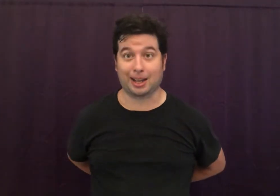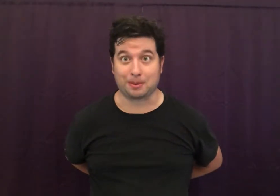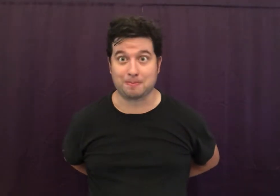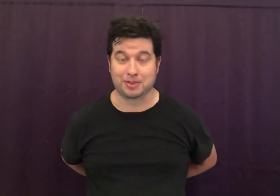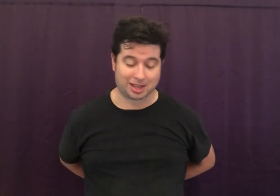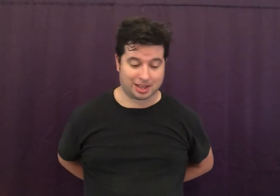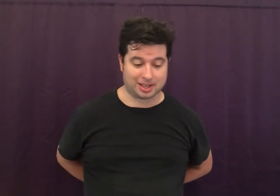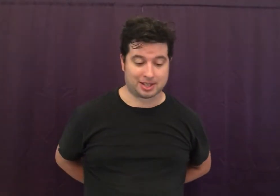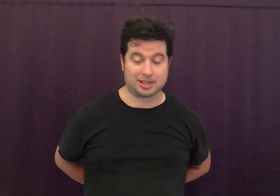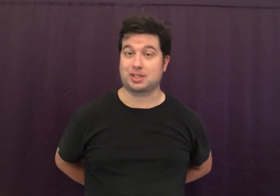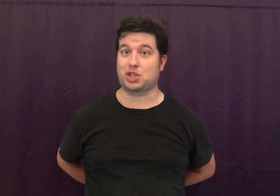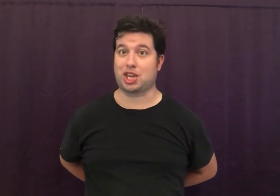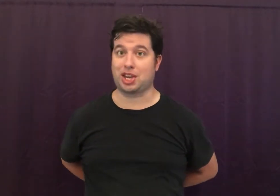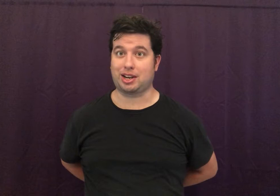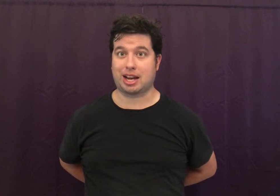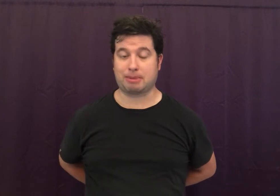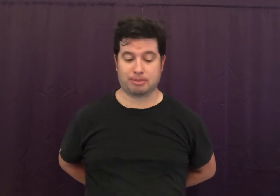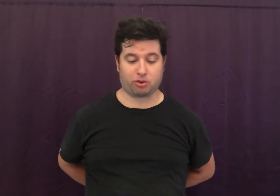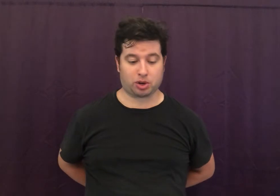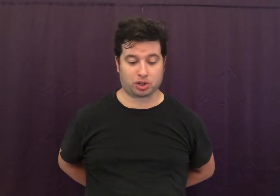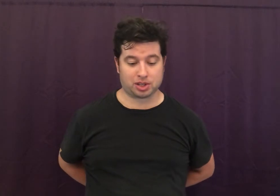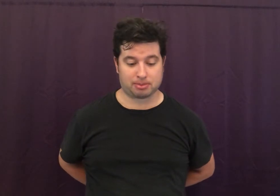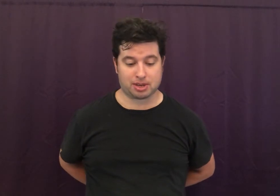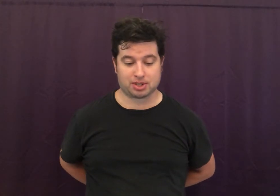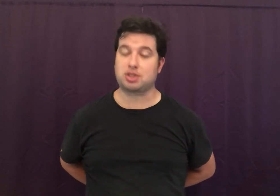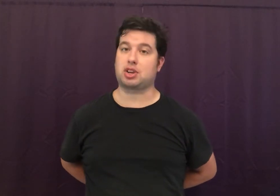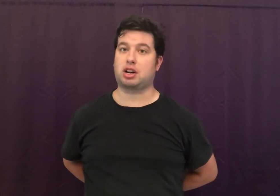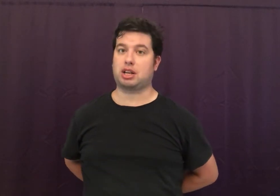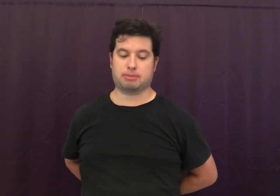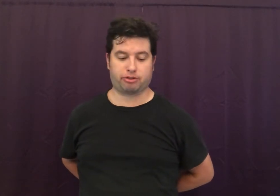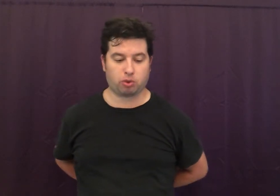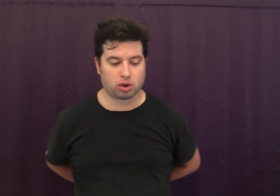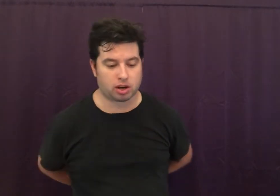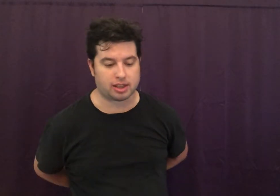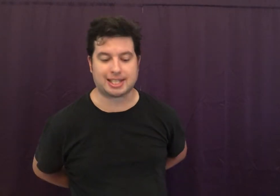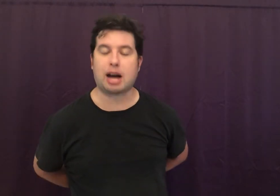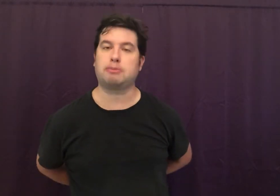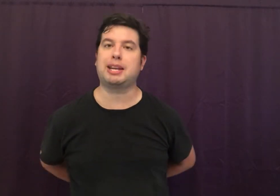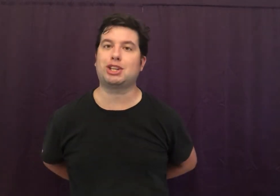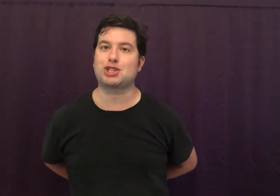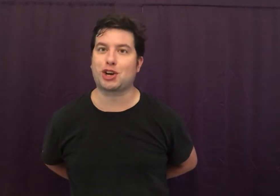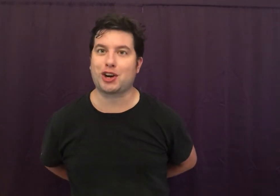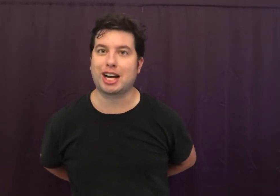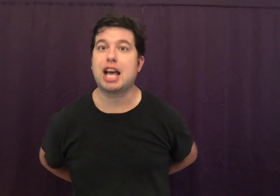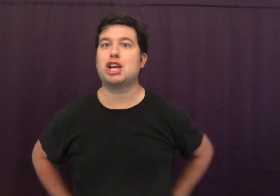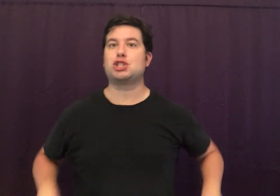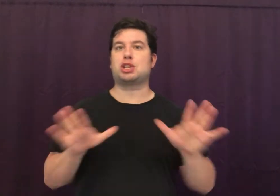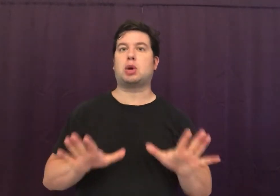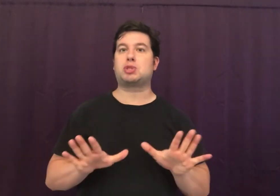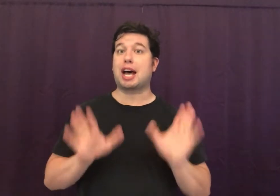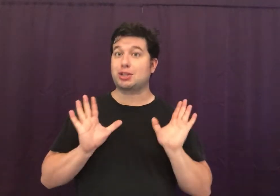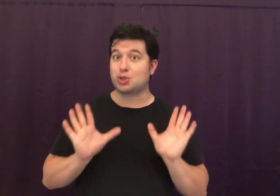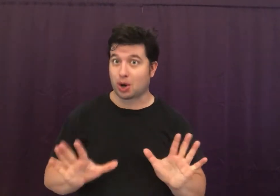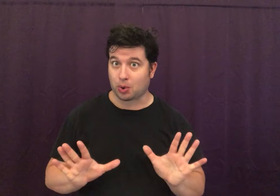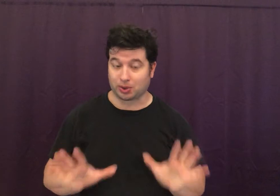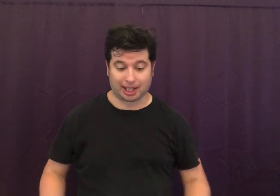Hello, this is the Nightmare Before Christmas song number 4, the Town Meeting Song, Slow Signs Only.